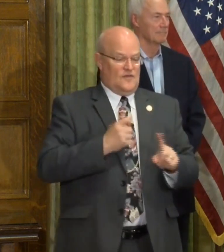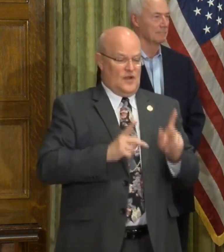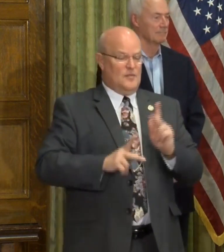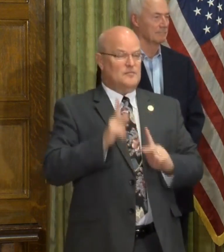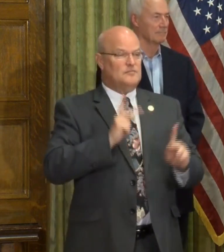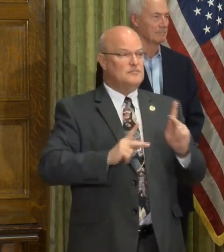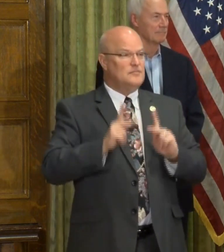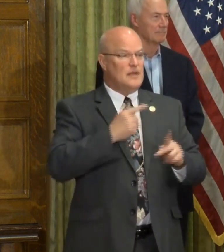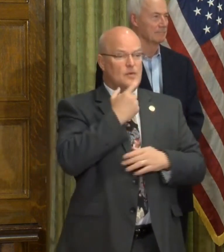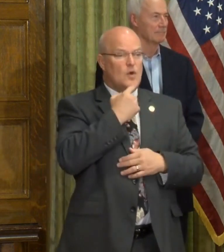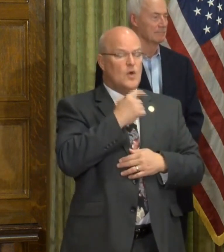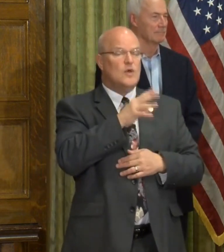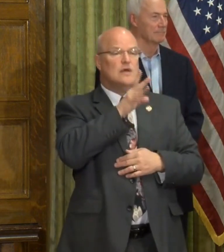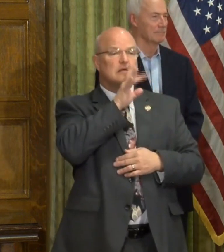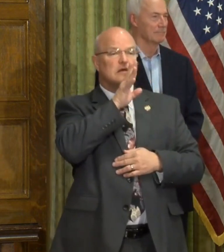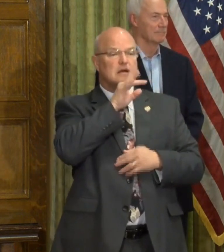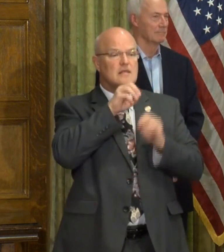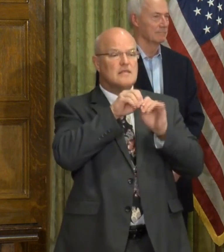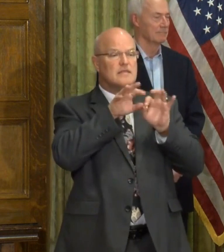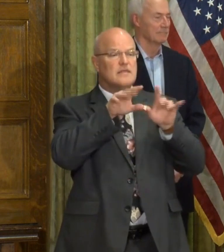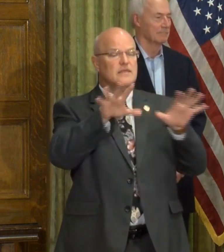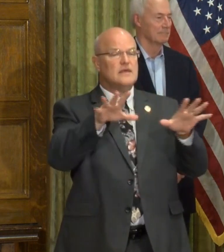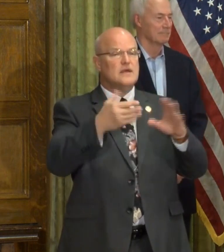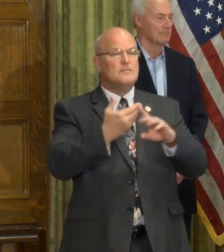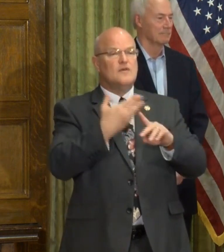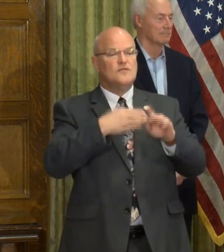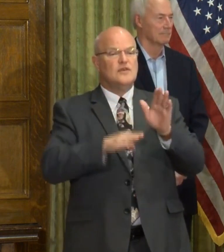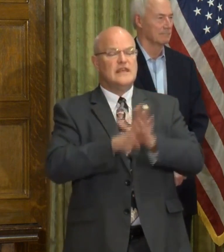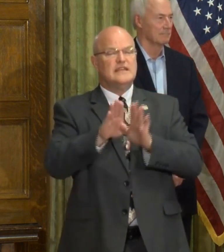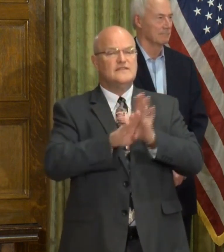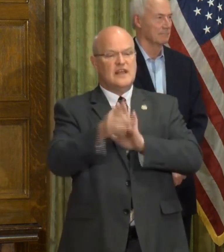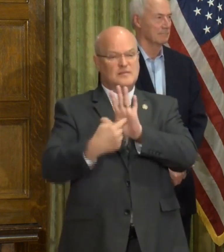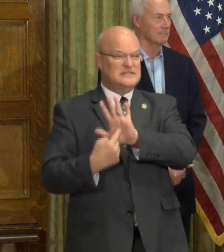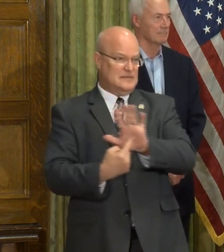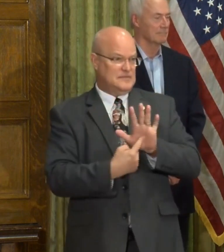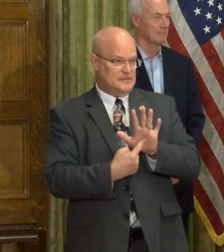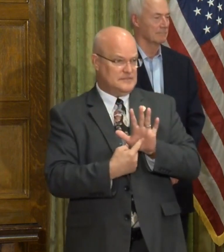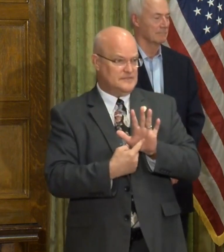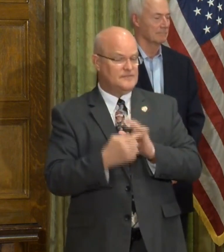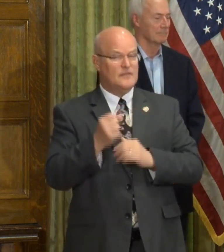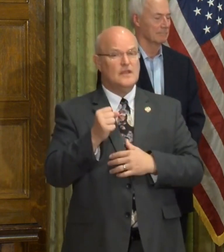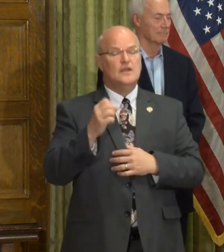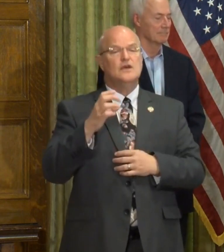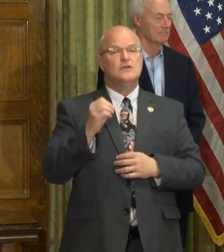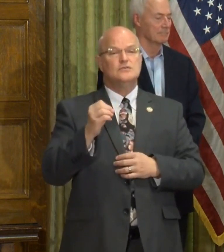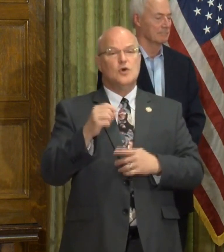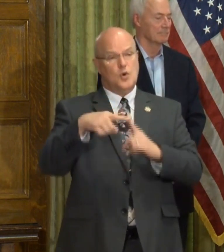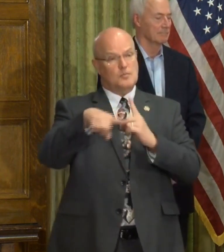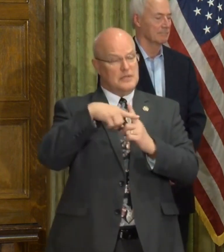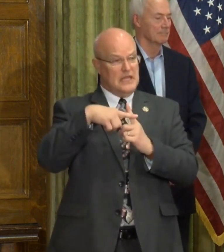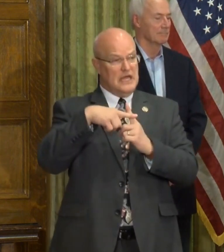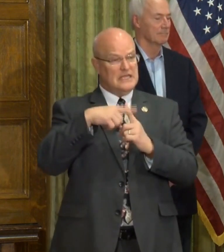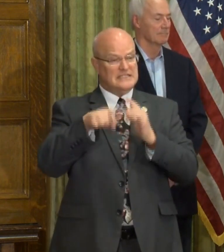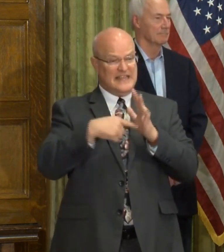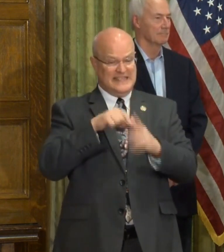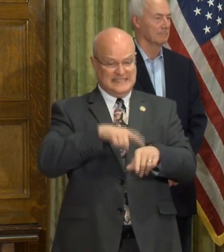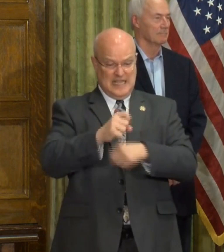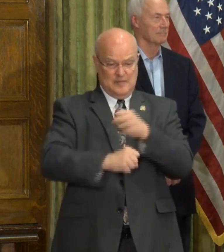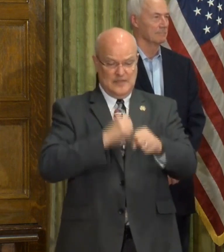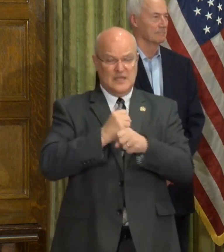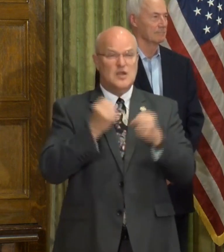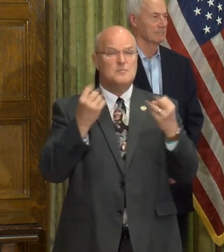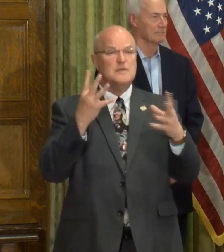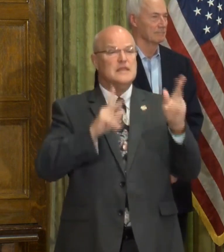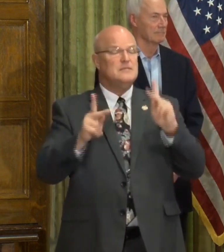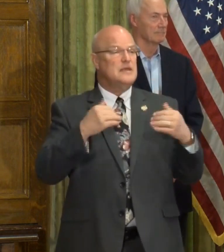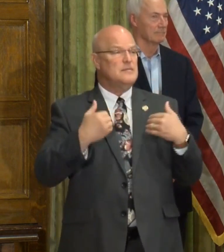it's been from people who spread the virus before they developed symptoms. And plus this time